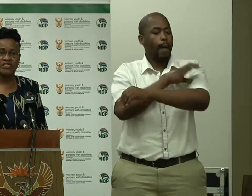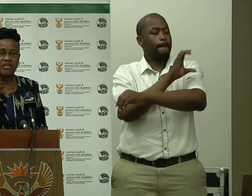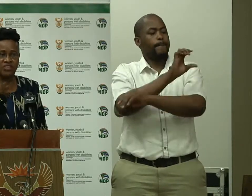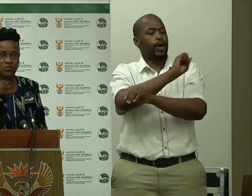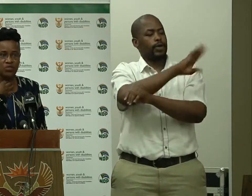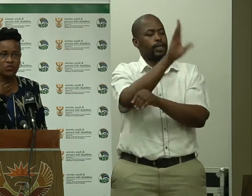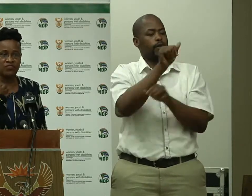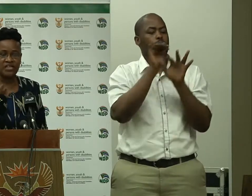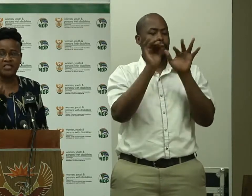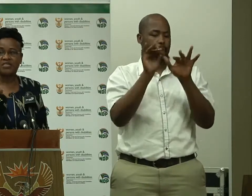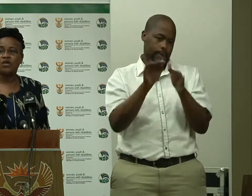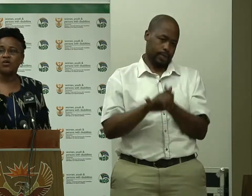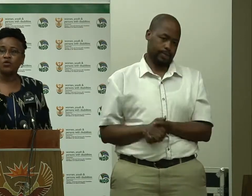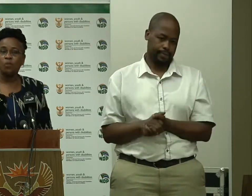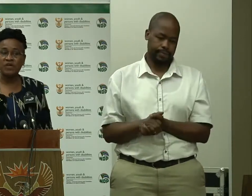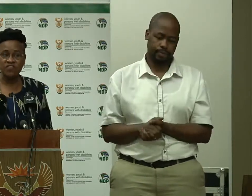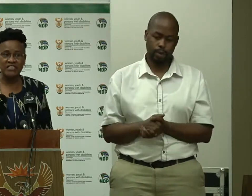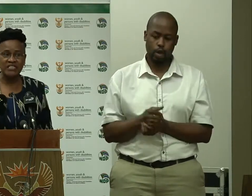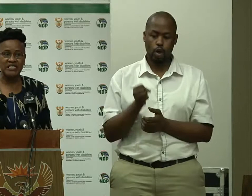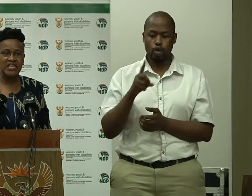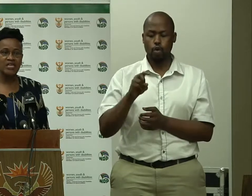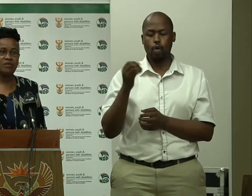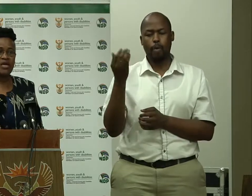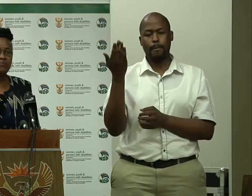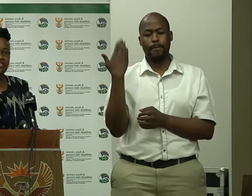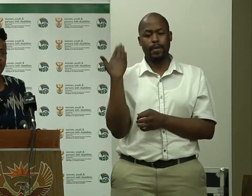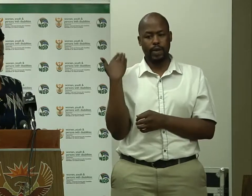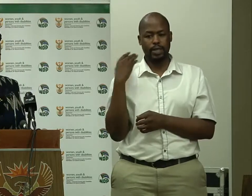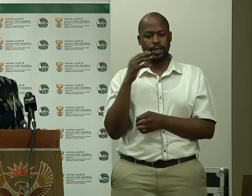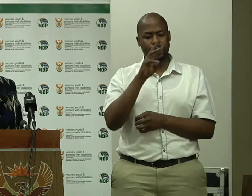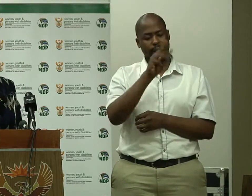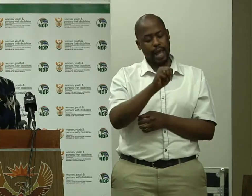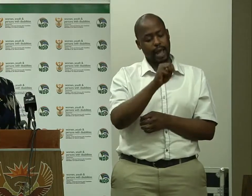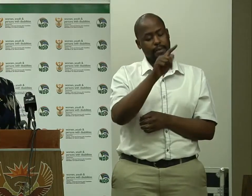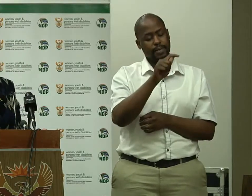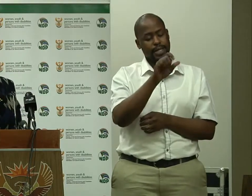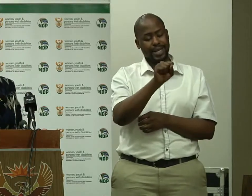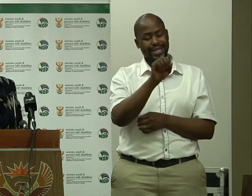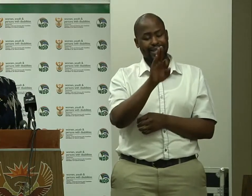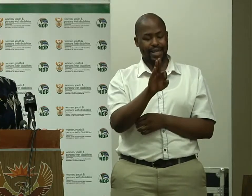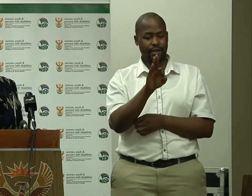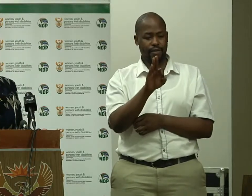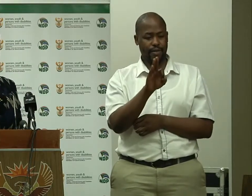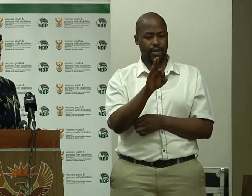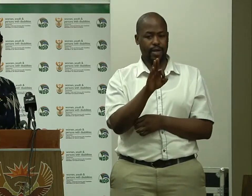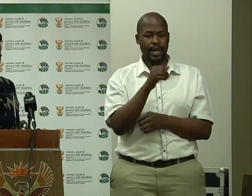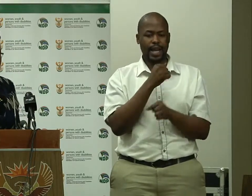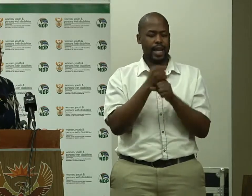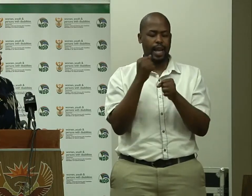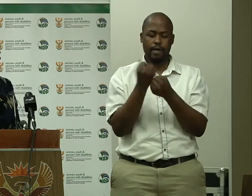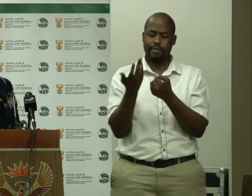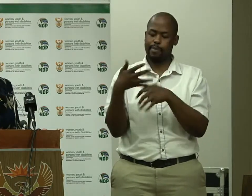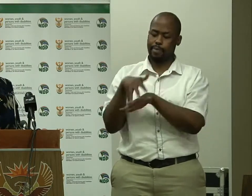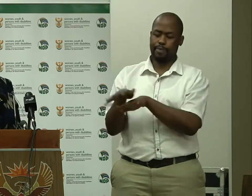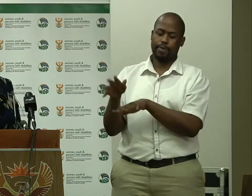or it delivers to South Africans. So previously, the MTSF didn't mainstream